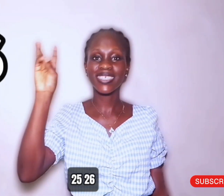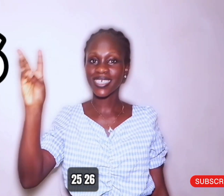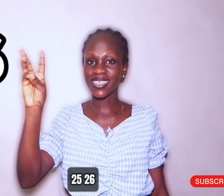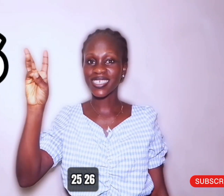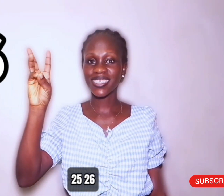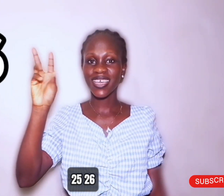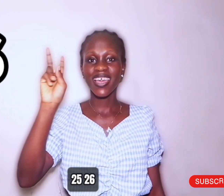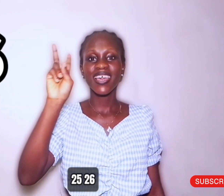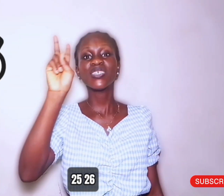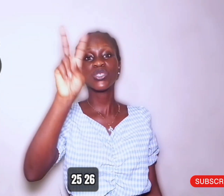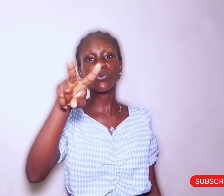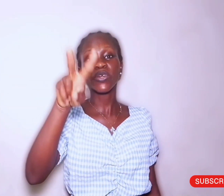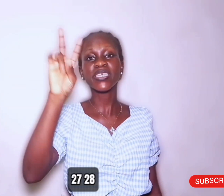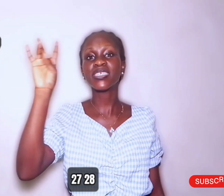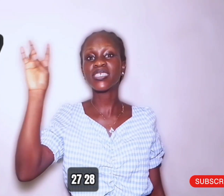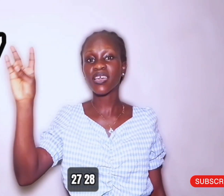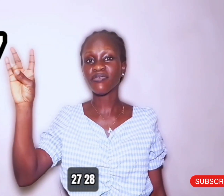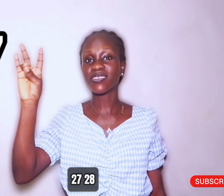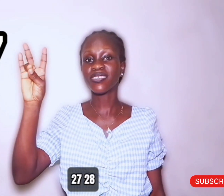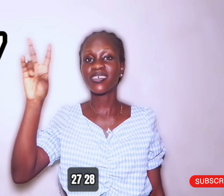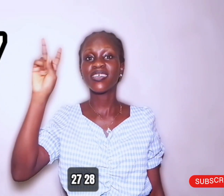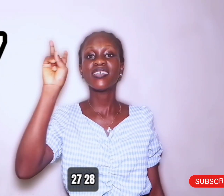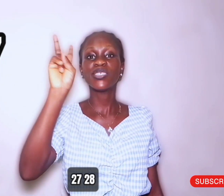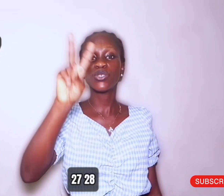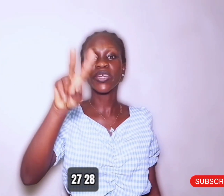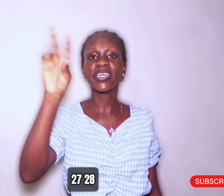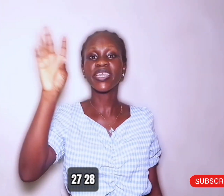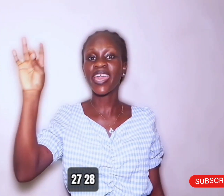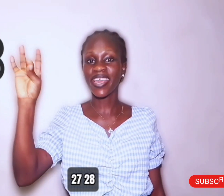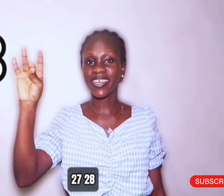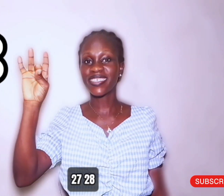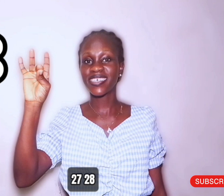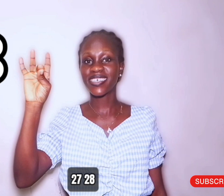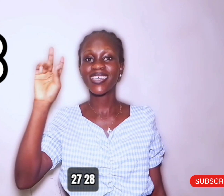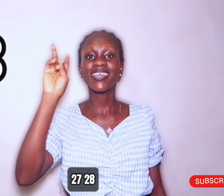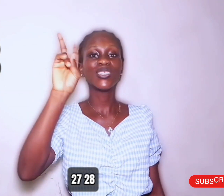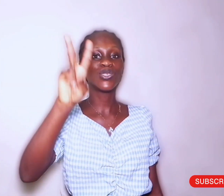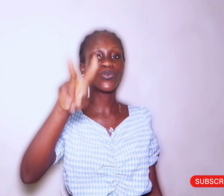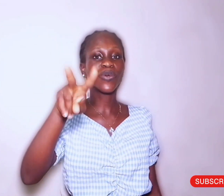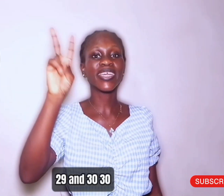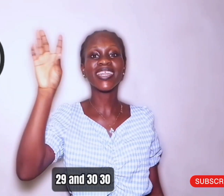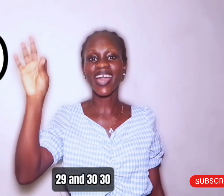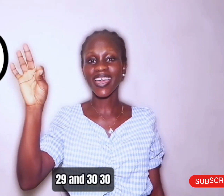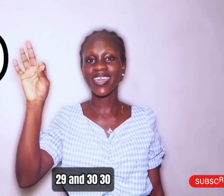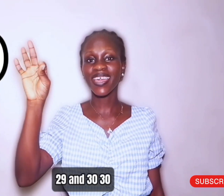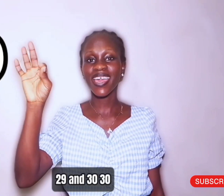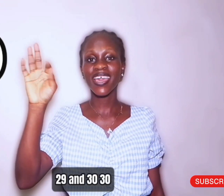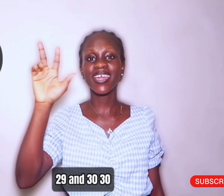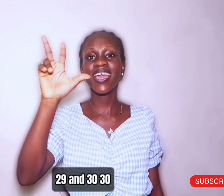26, 27, 28, 29, and